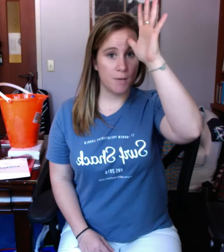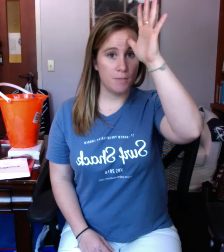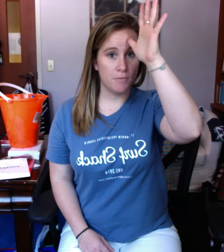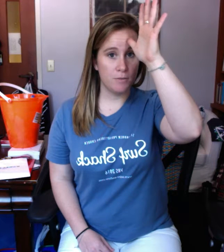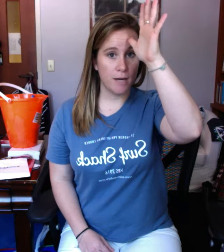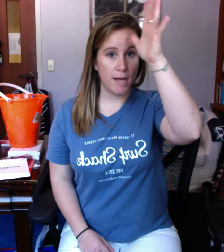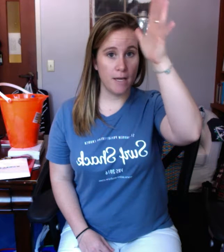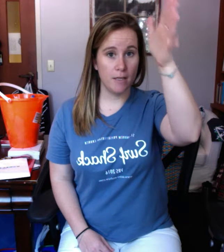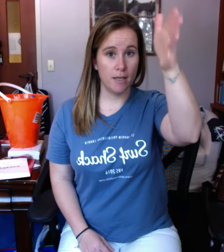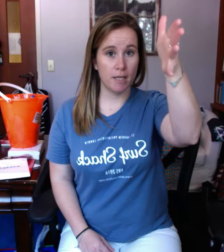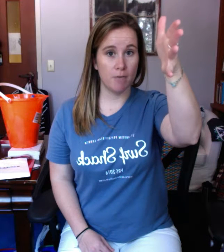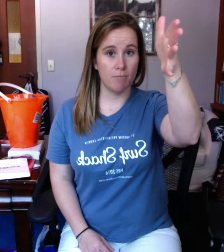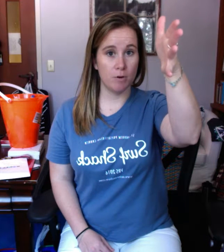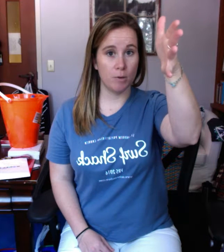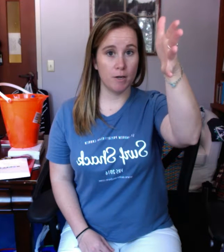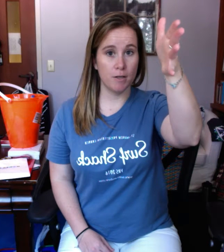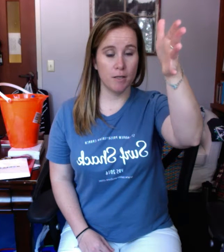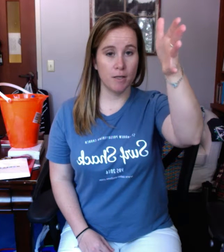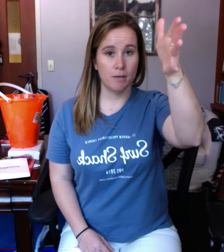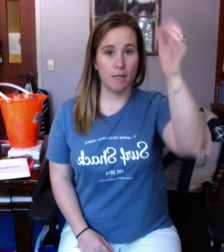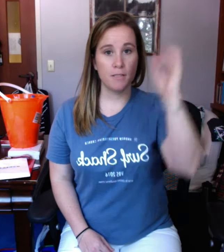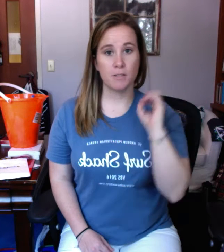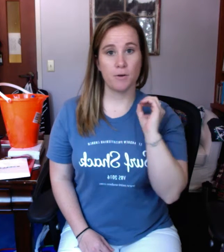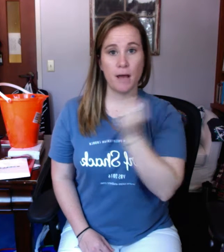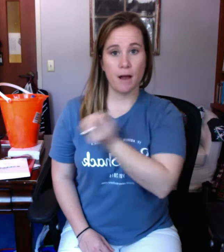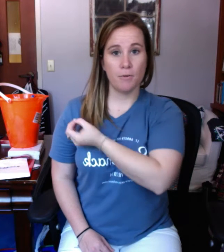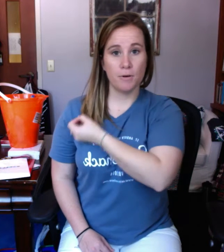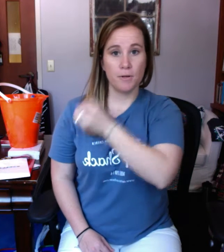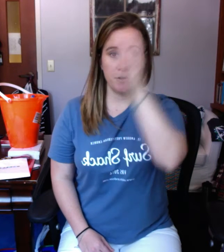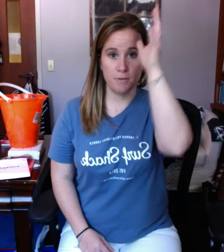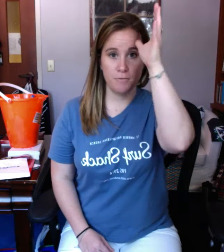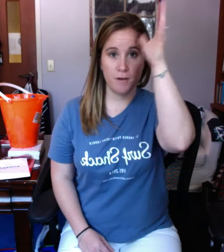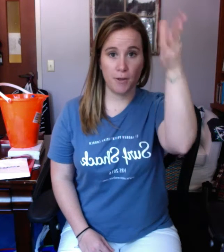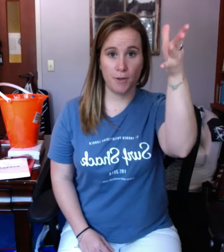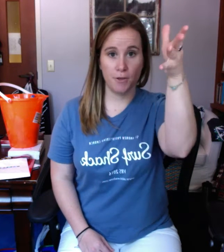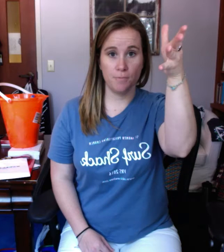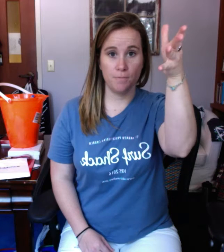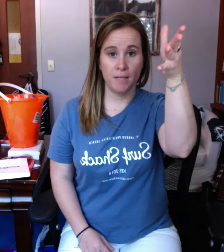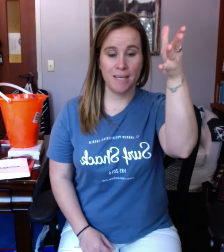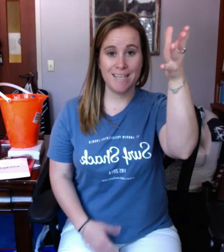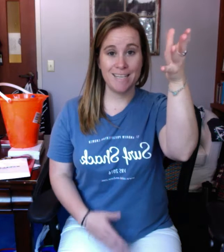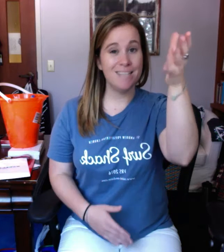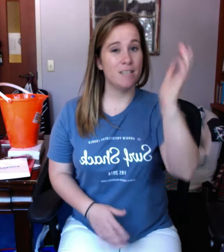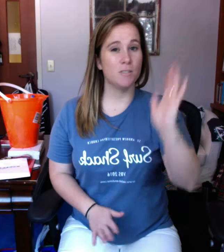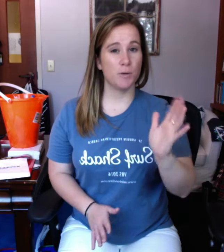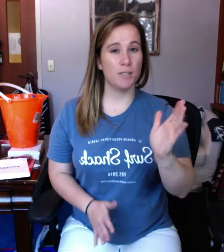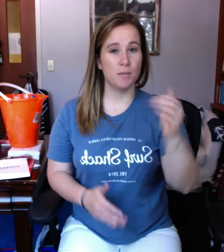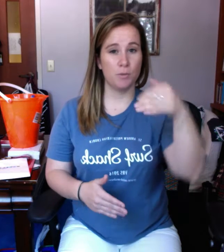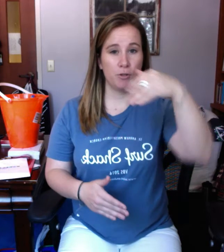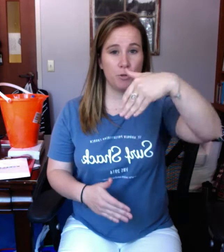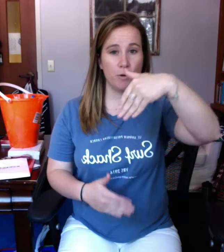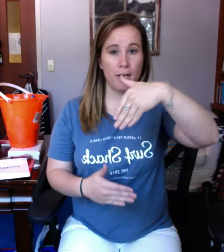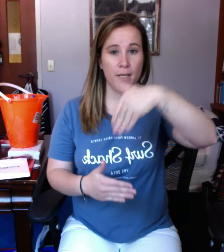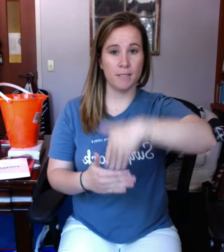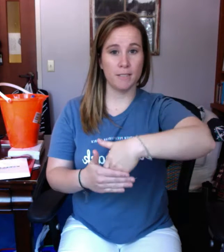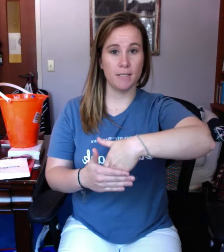to forehead and come forward. Okay, so Our Father. In is pretty simple. You put one hand